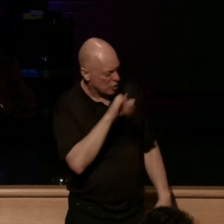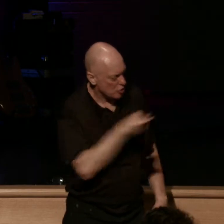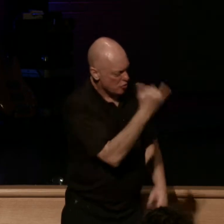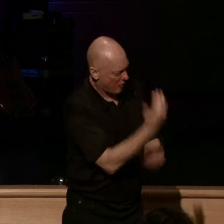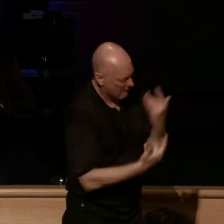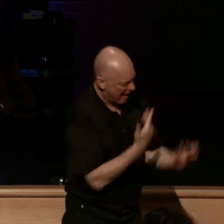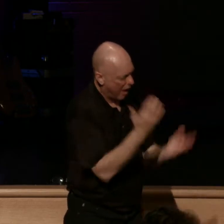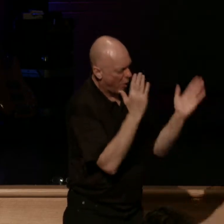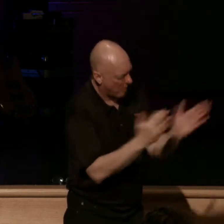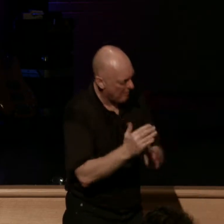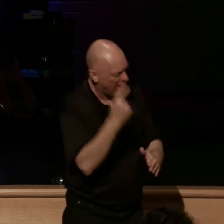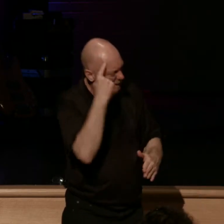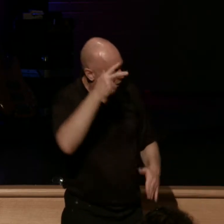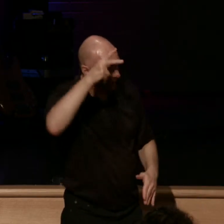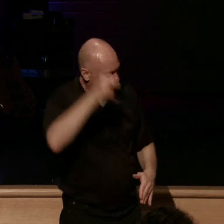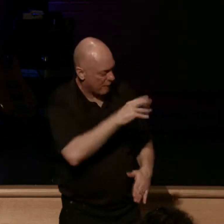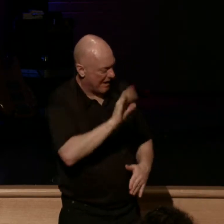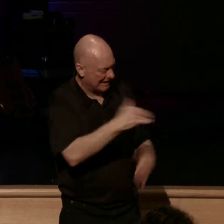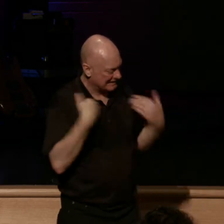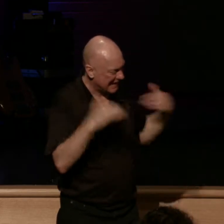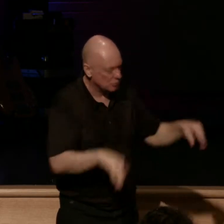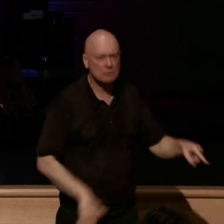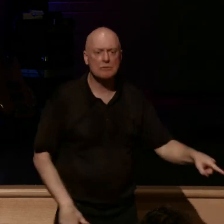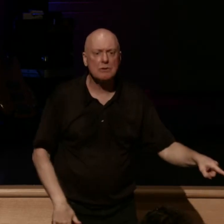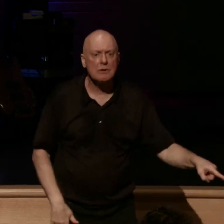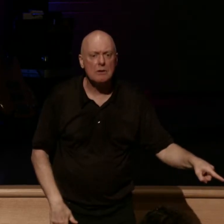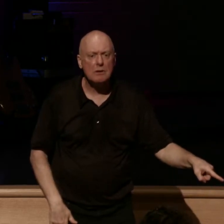fire prepared for the devil and his angels.'"